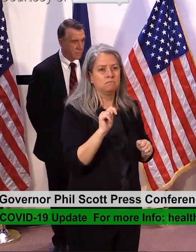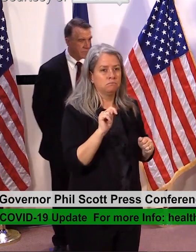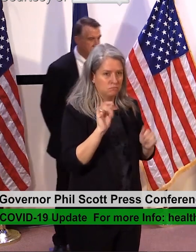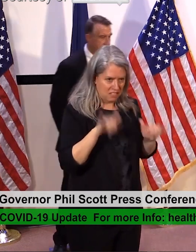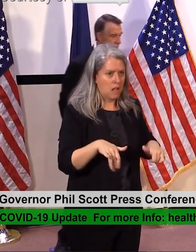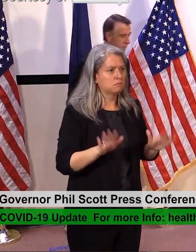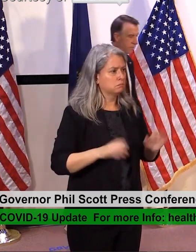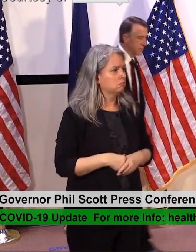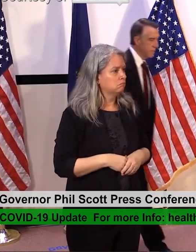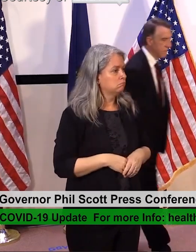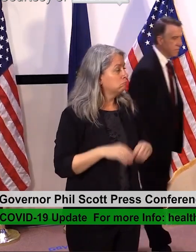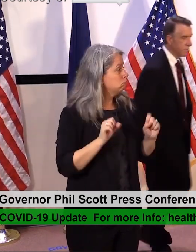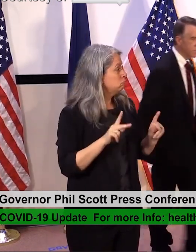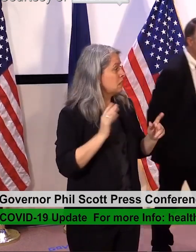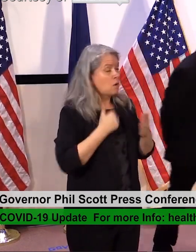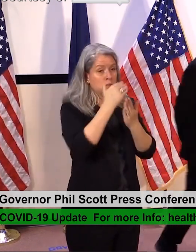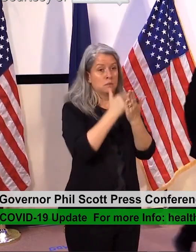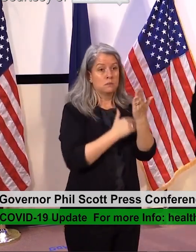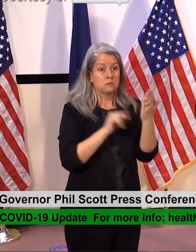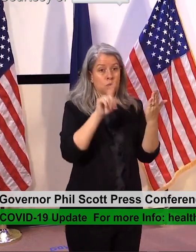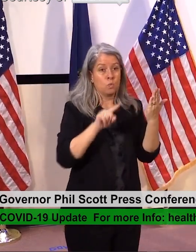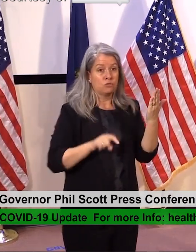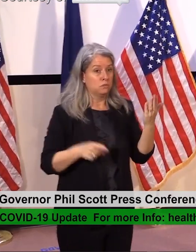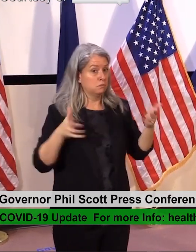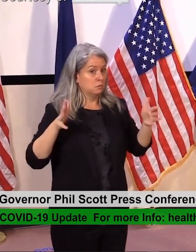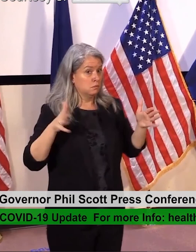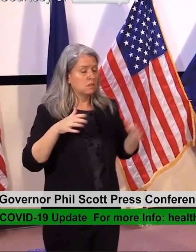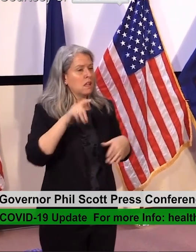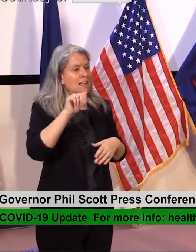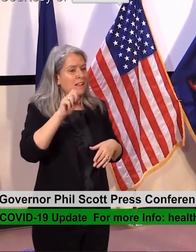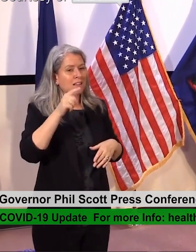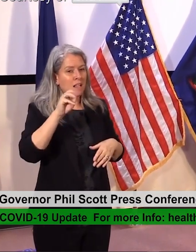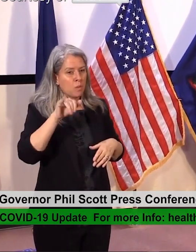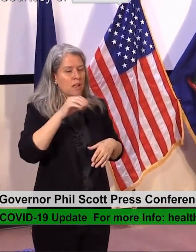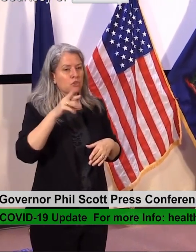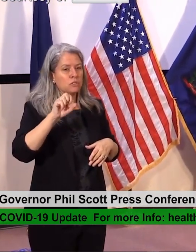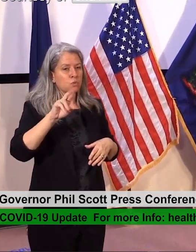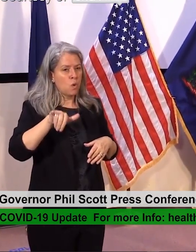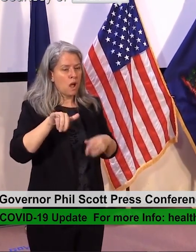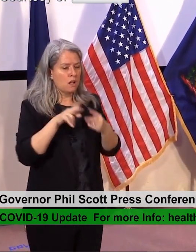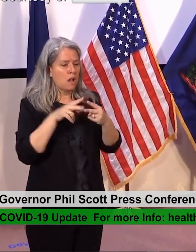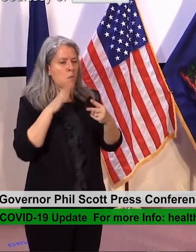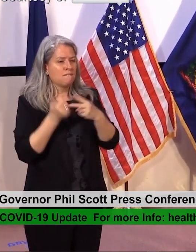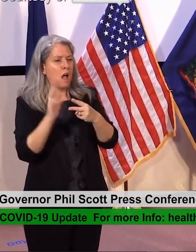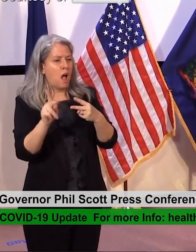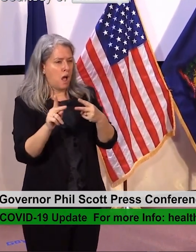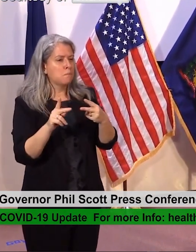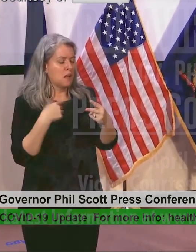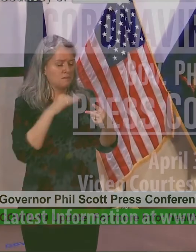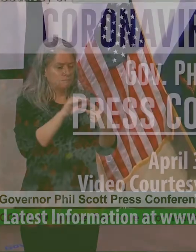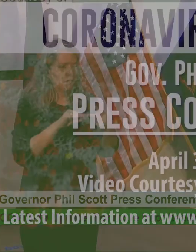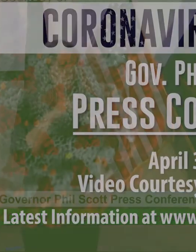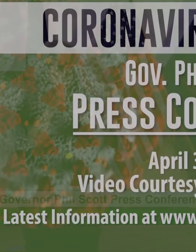right, that's everybody. For those of you, Ann Galloway and Chris Roy, who I said I would follow up with afterwards, I've